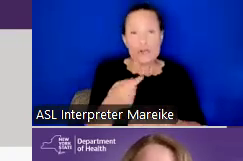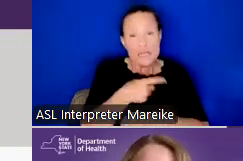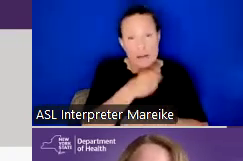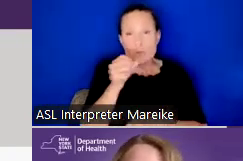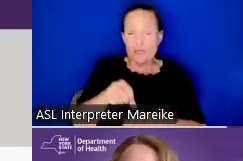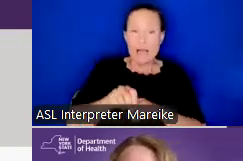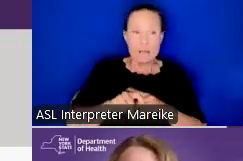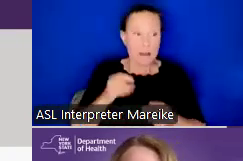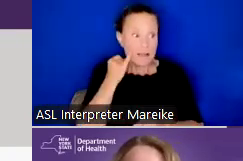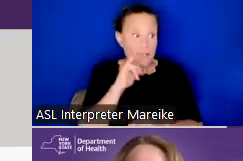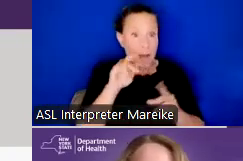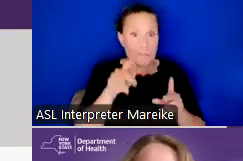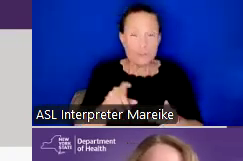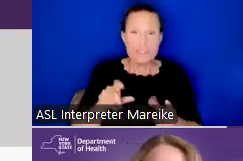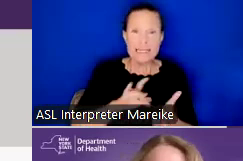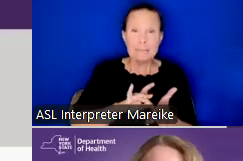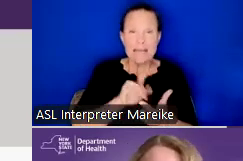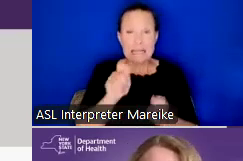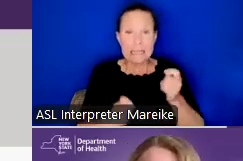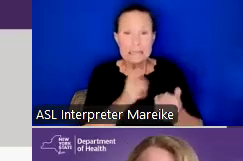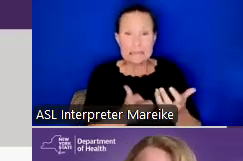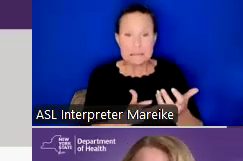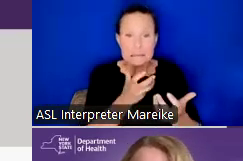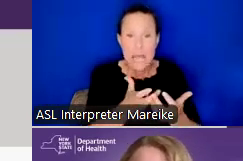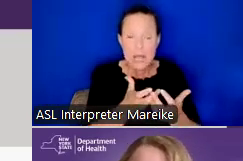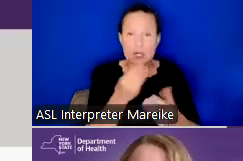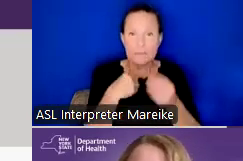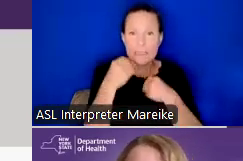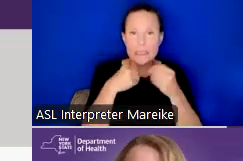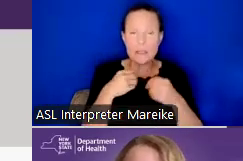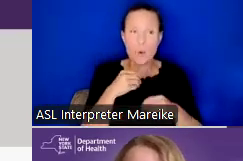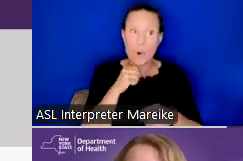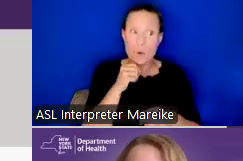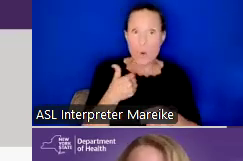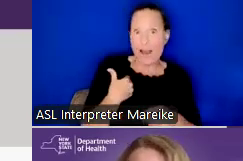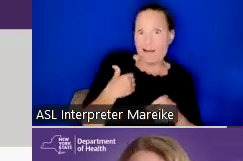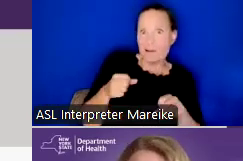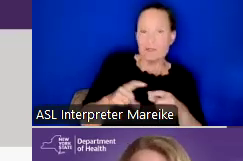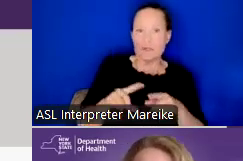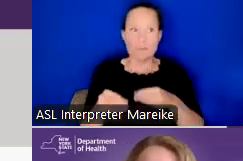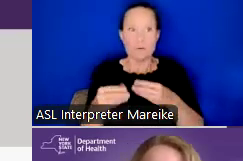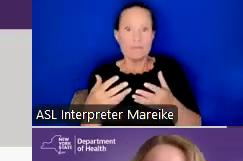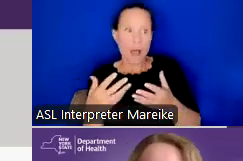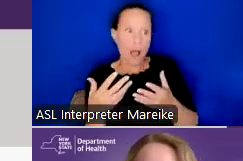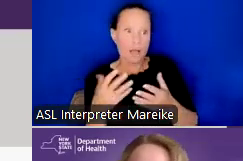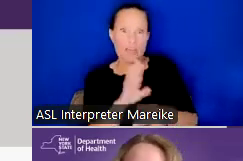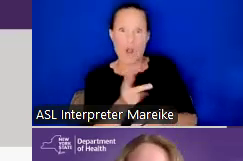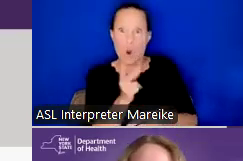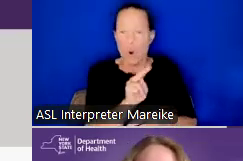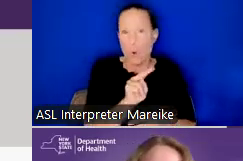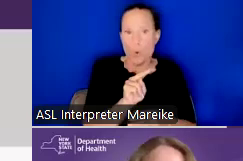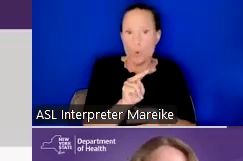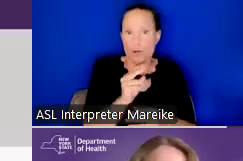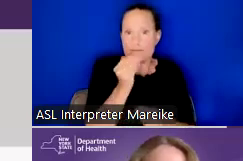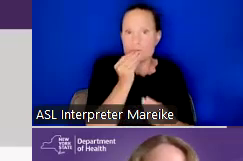a medically tailored meal? Or they don't have the long-term ability to provide meals for themselves. So that you